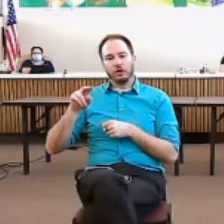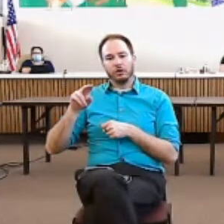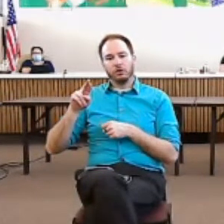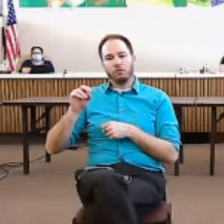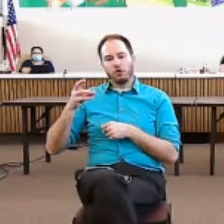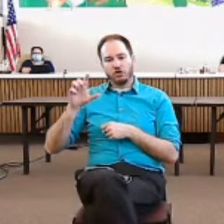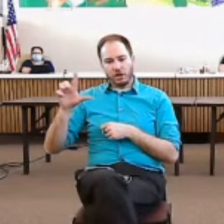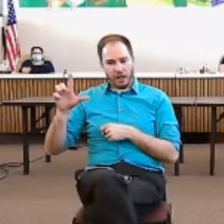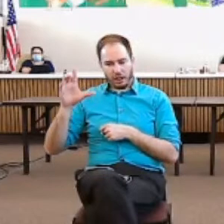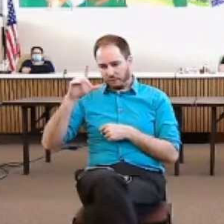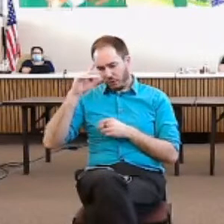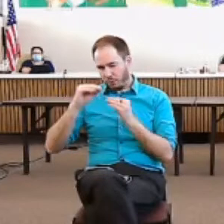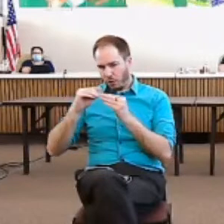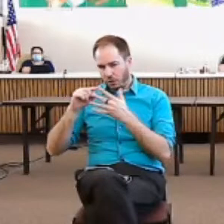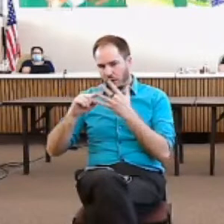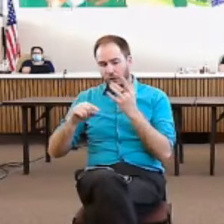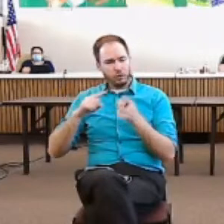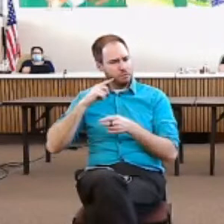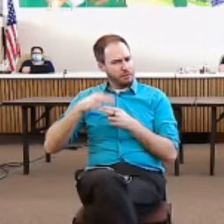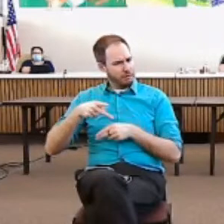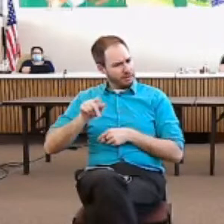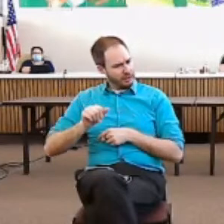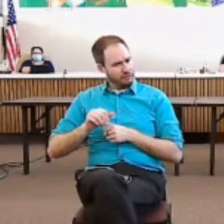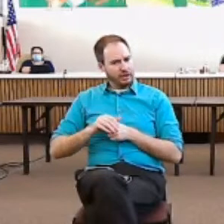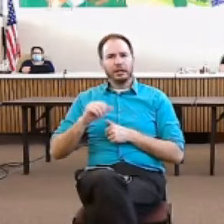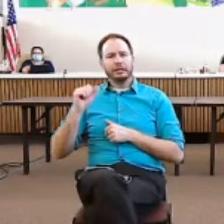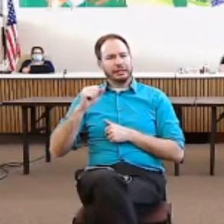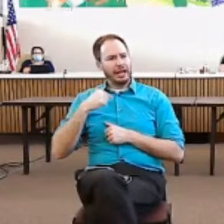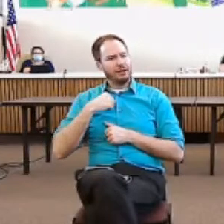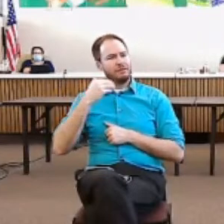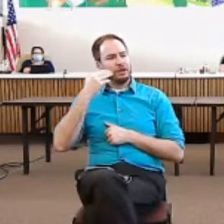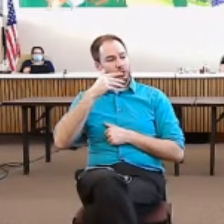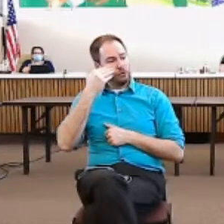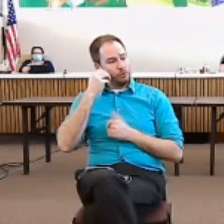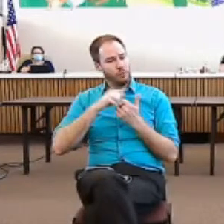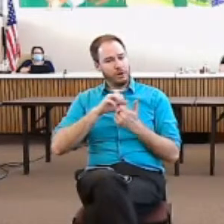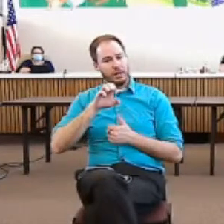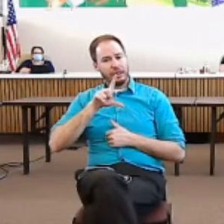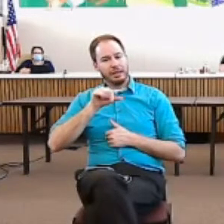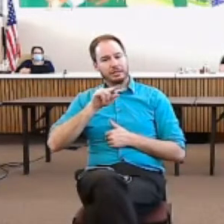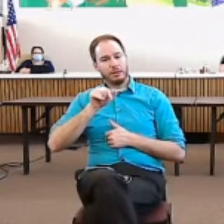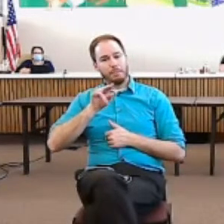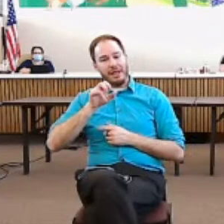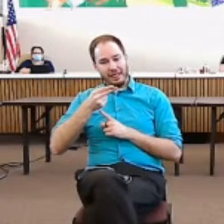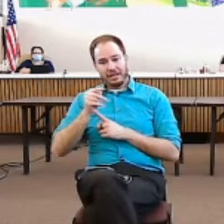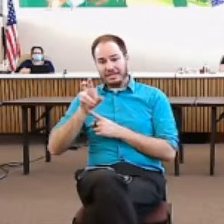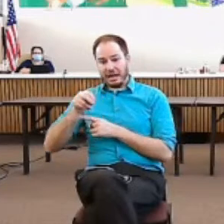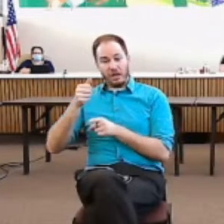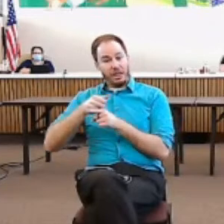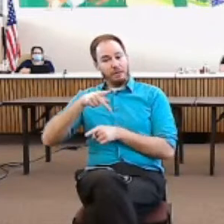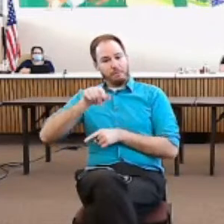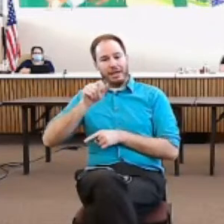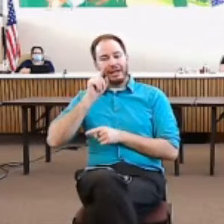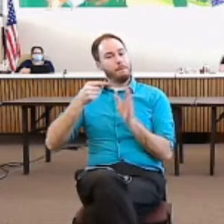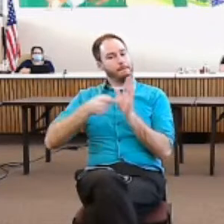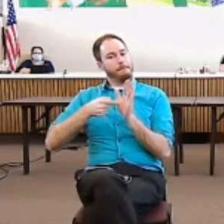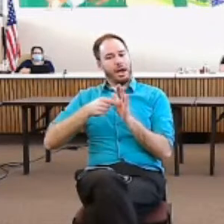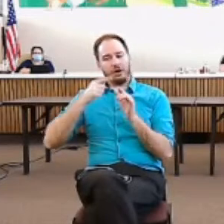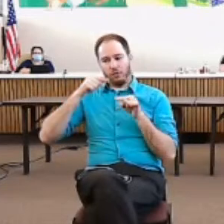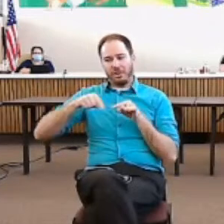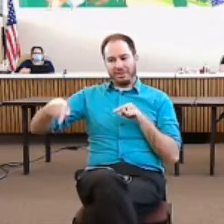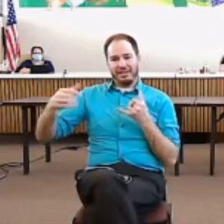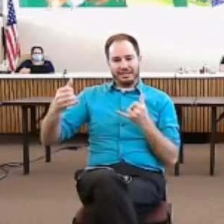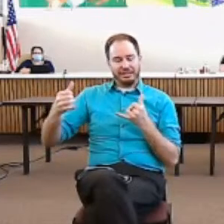looking for others. But you mentioned Pennsylvania. Yes, familiar with Elizabethtown, and we're using Pennsylvania as a model for this